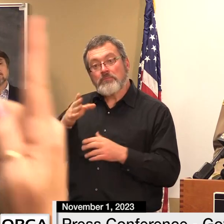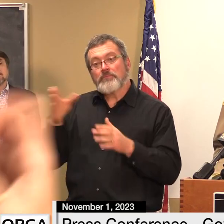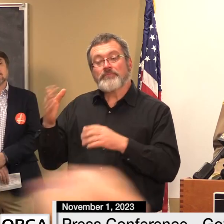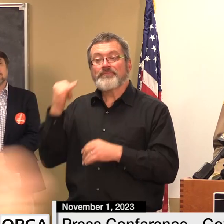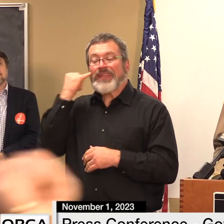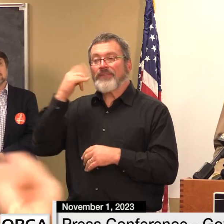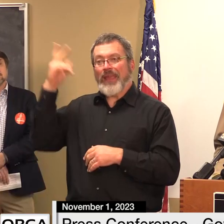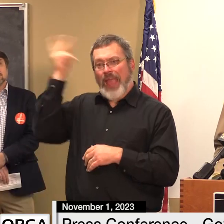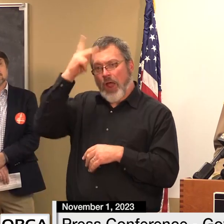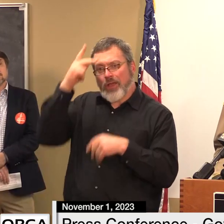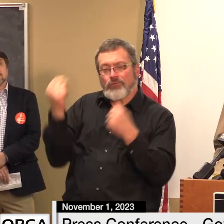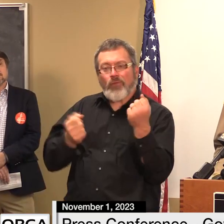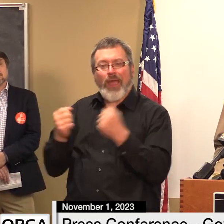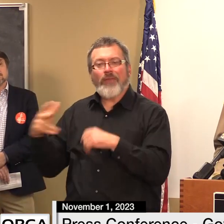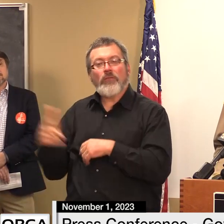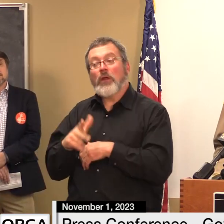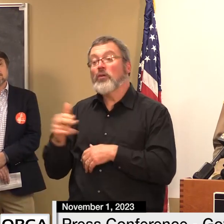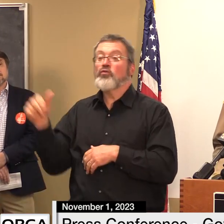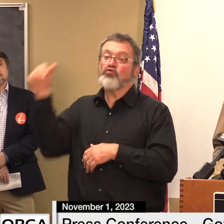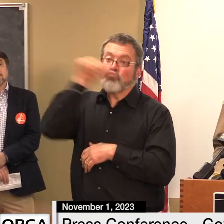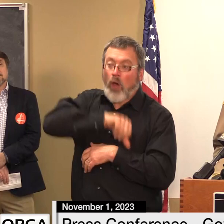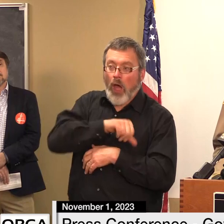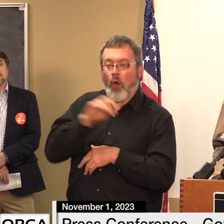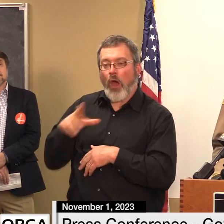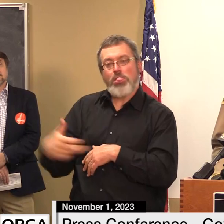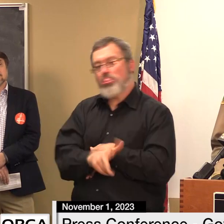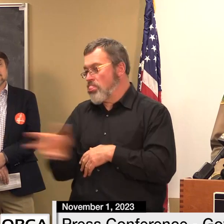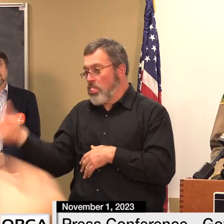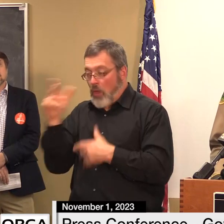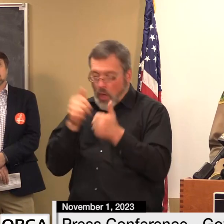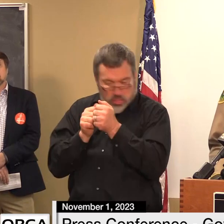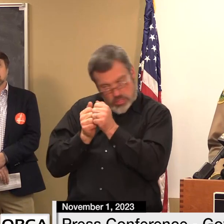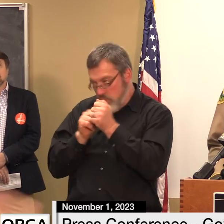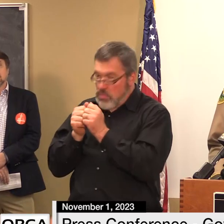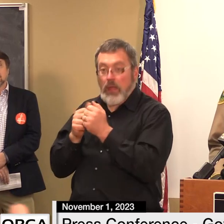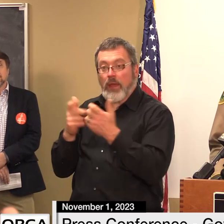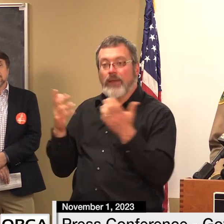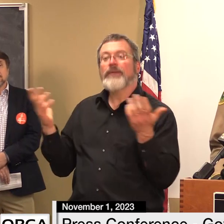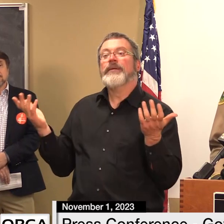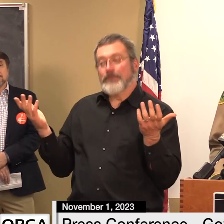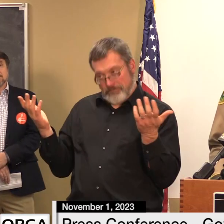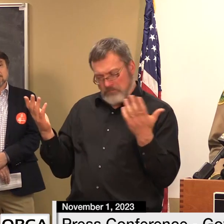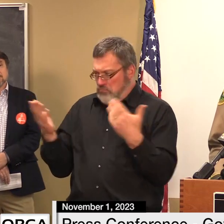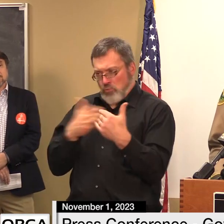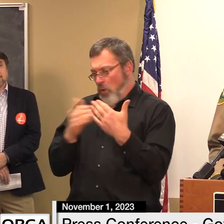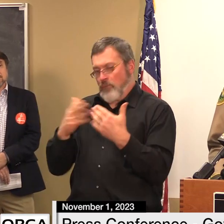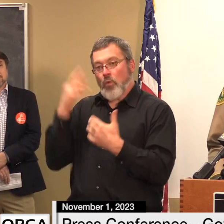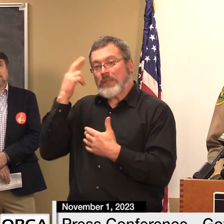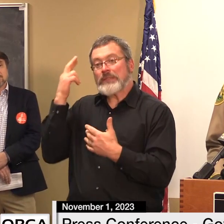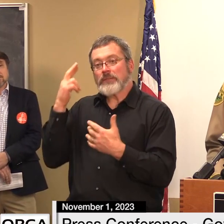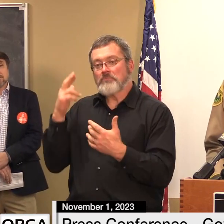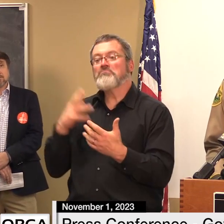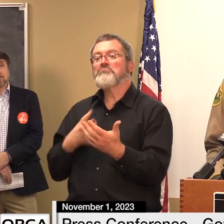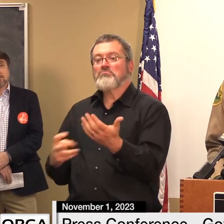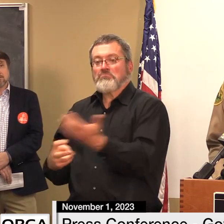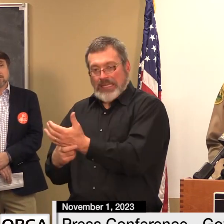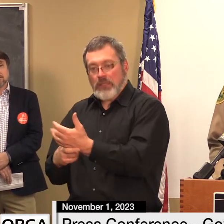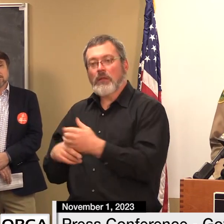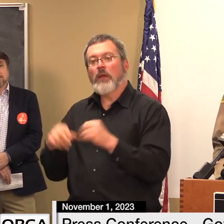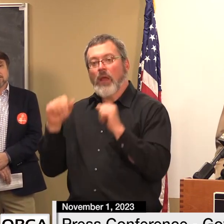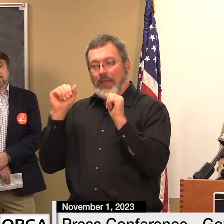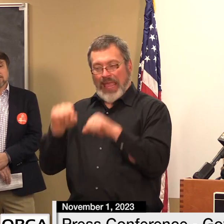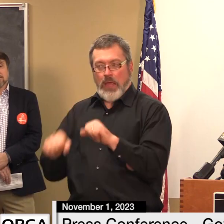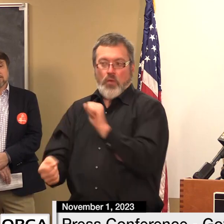operation if you're all over the road or putting people's lives in danger. So not only is there a ticket, but it can become a criminal offense at some